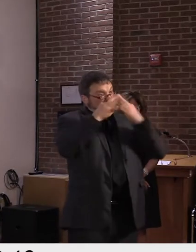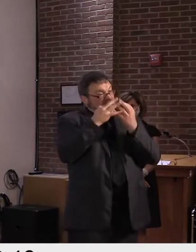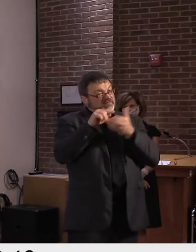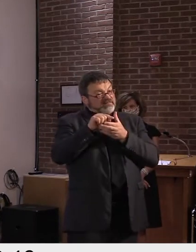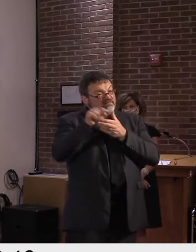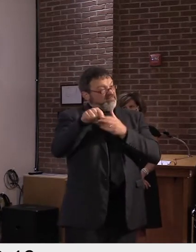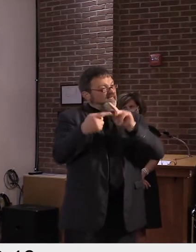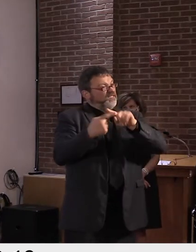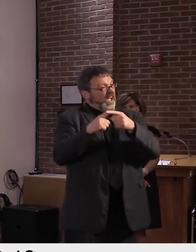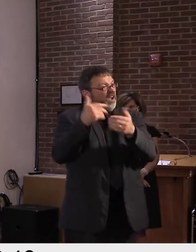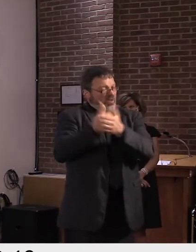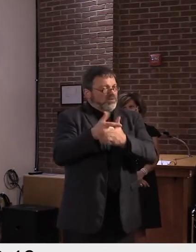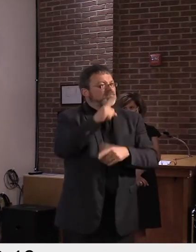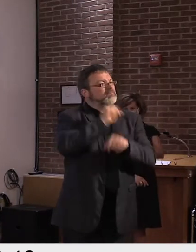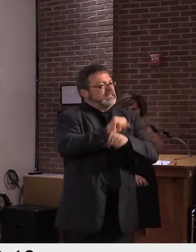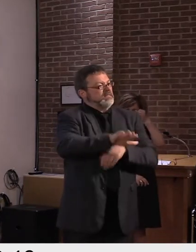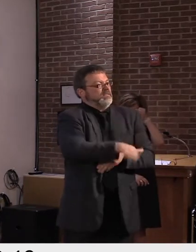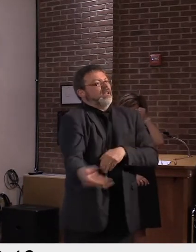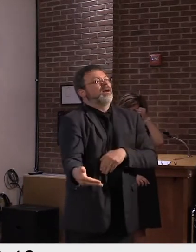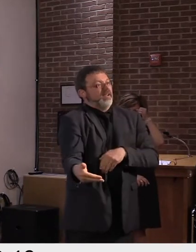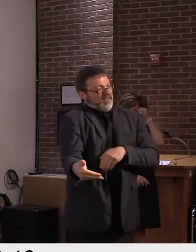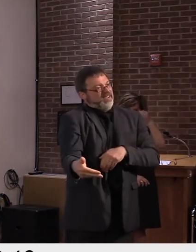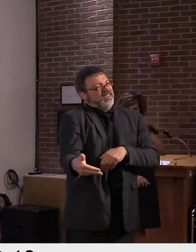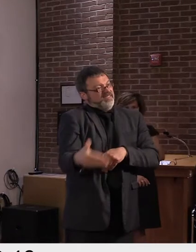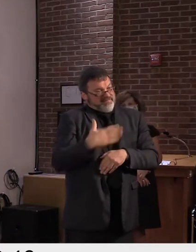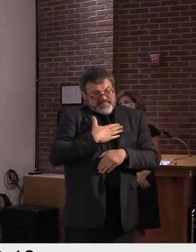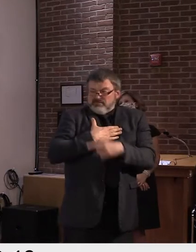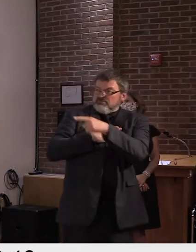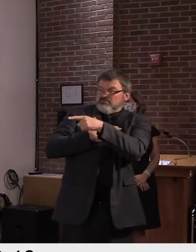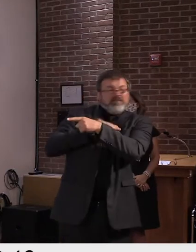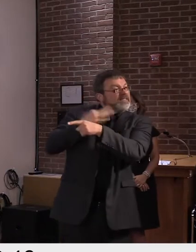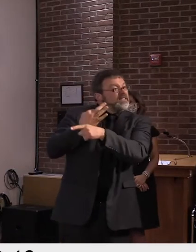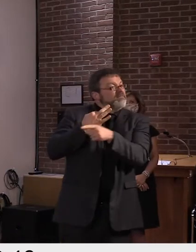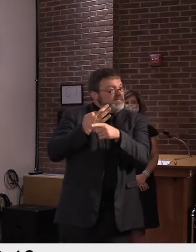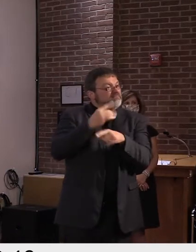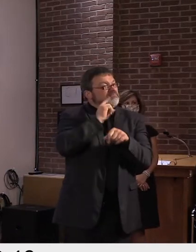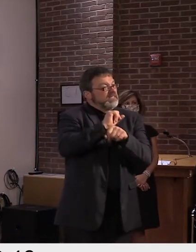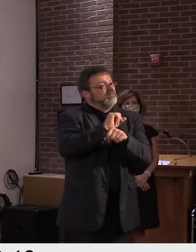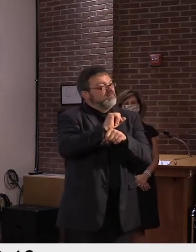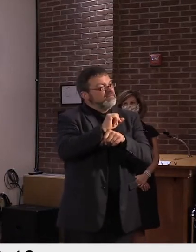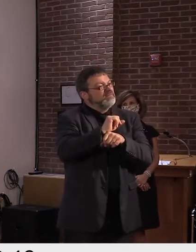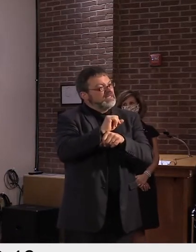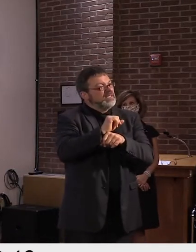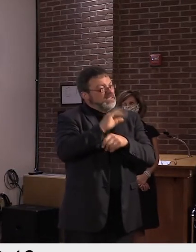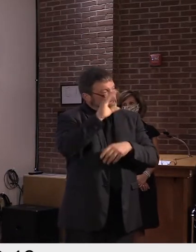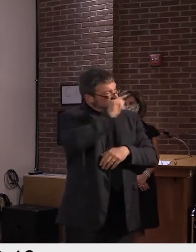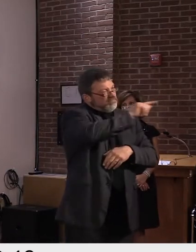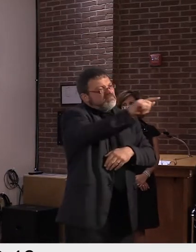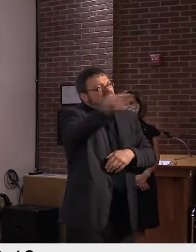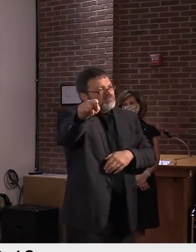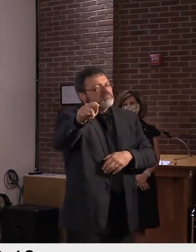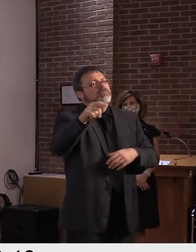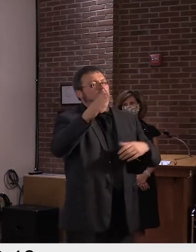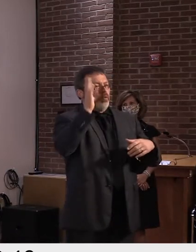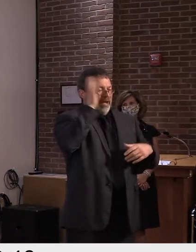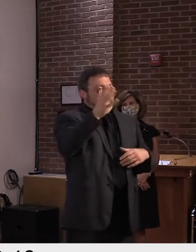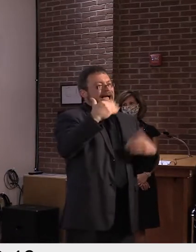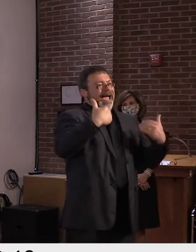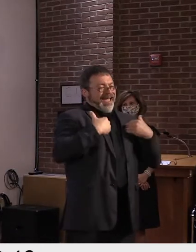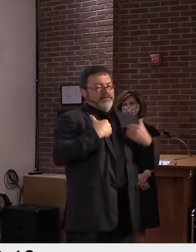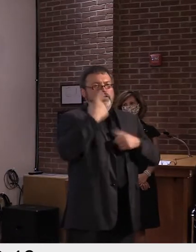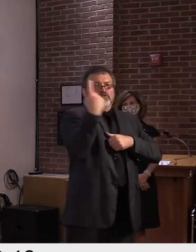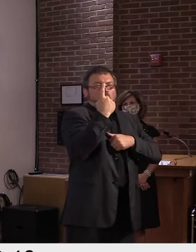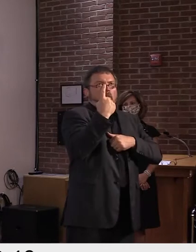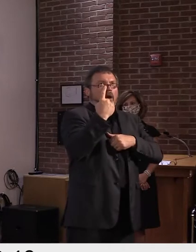true. I do want to emphasize that when you look around the country now, the biggest age demographic of those who are